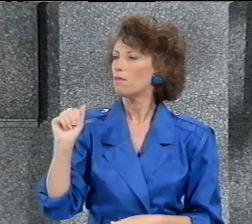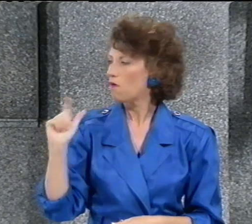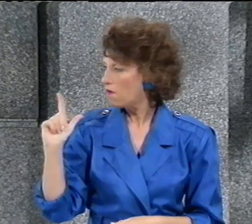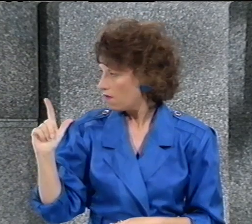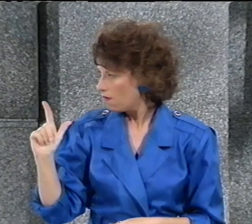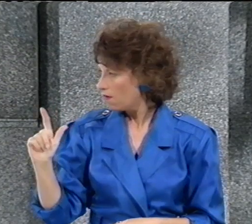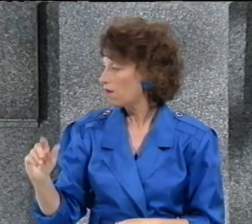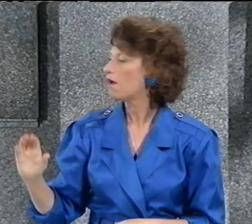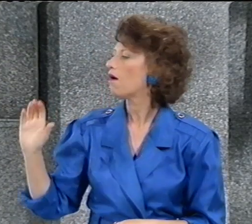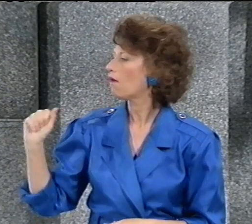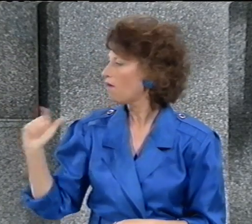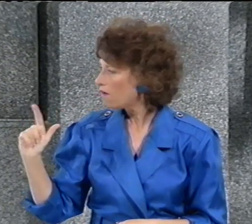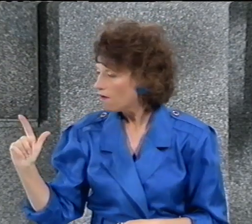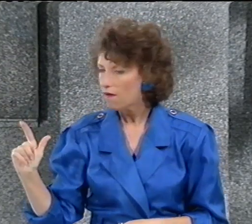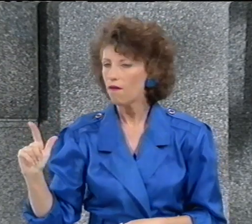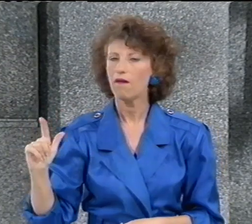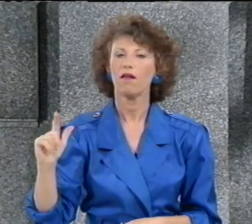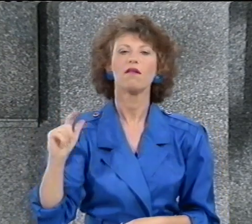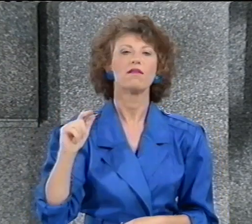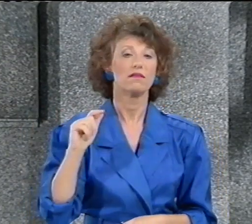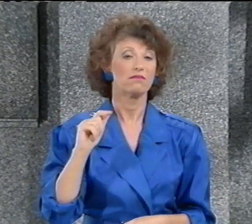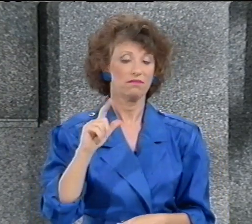For L, we have words like doll and ball.